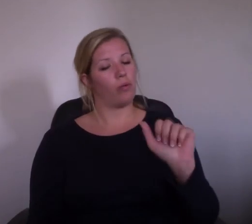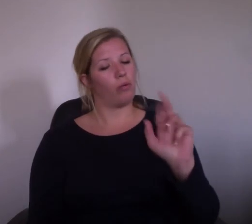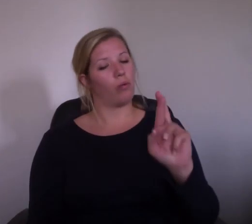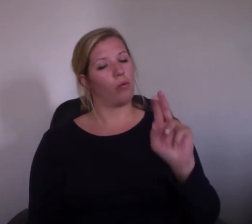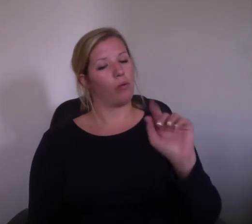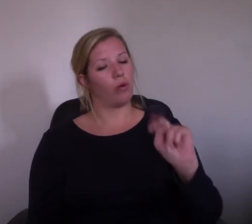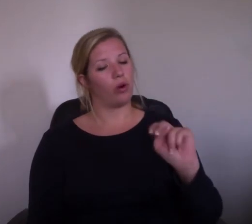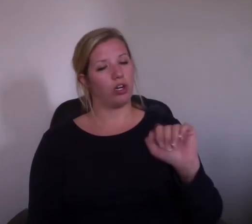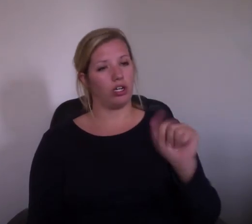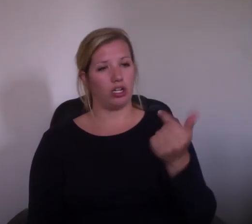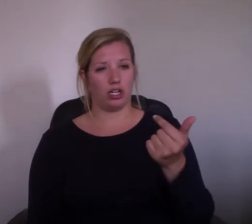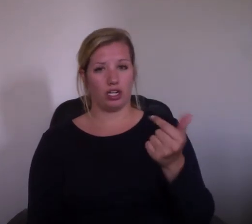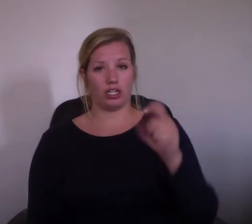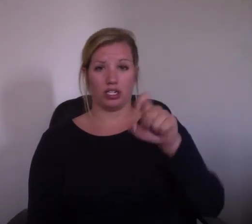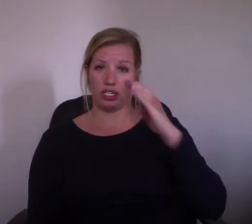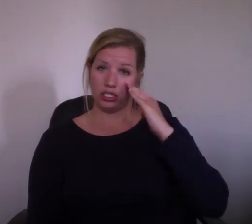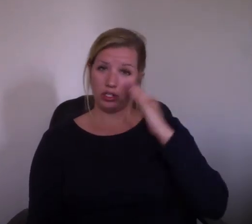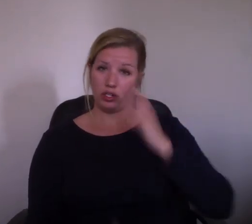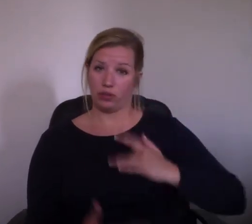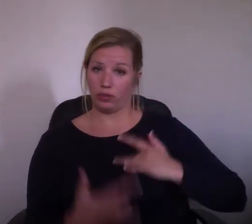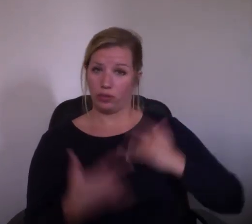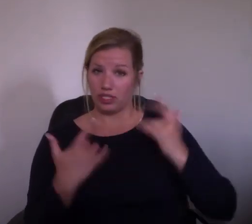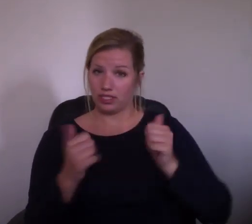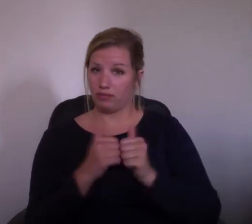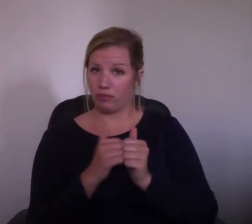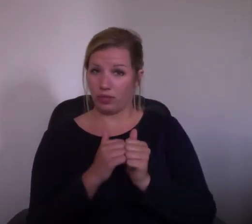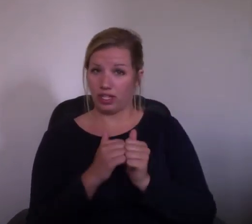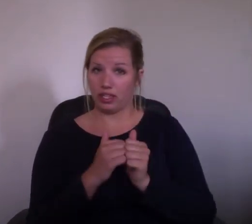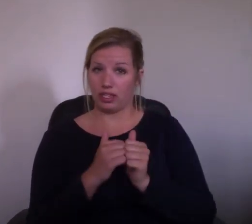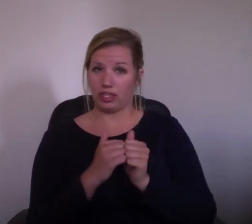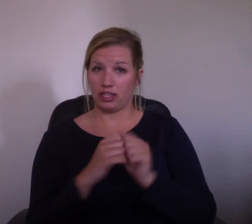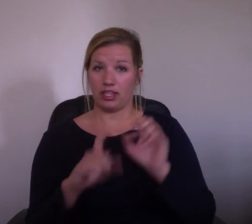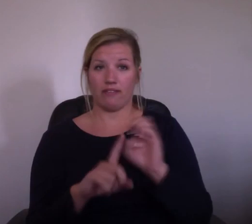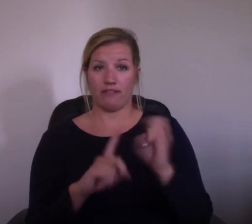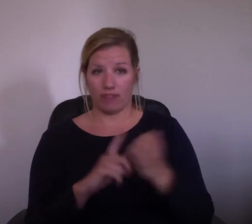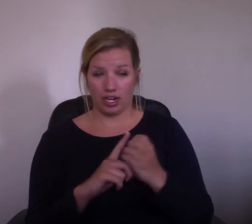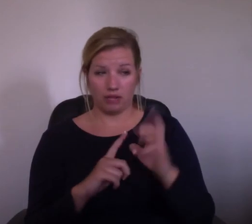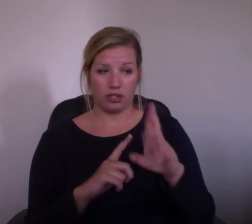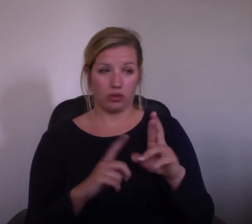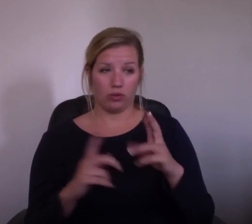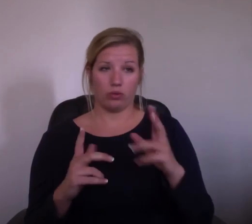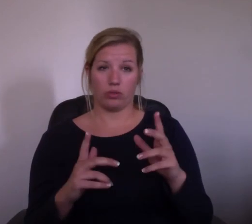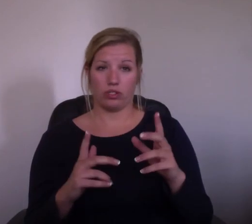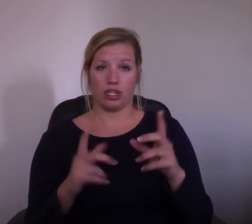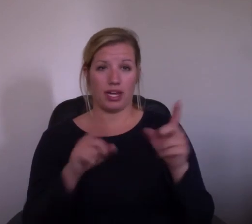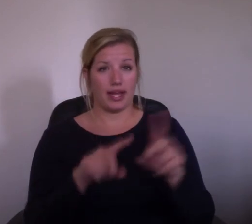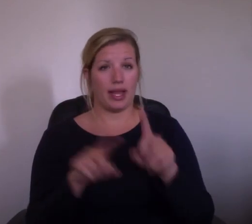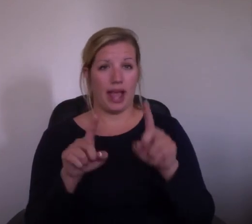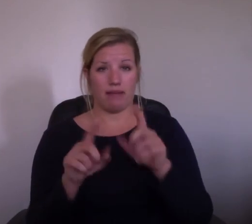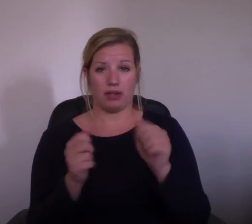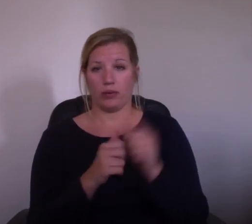to what's going on in your physical environment, what's taking place around you, and take the appropriate measures to protect yourself and your family.